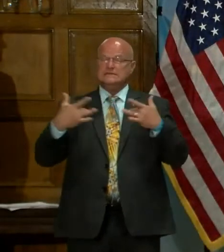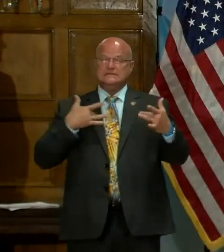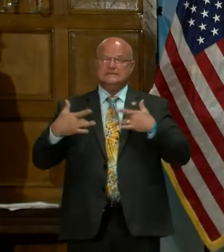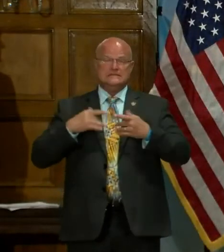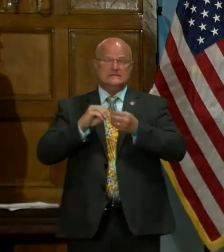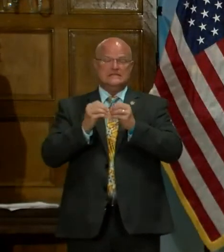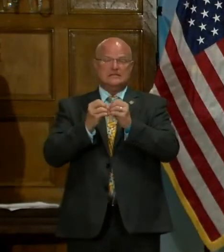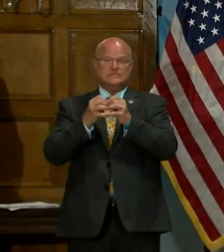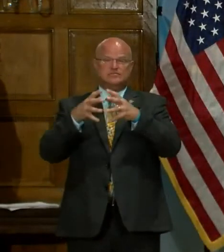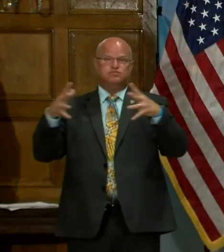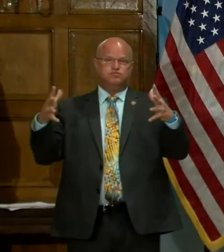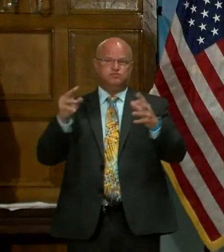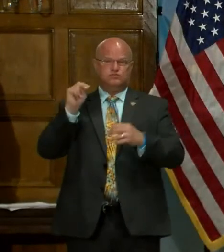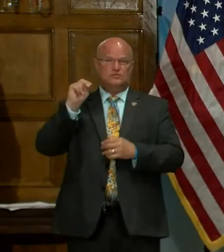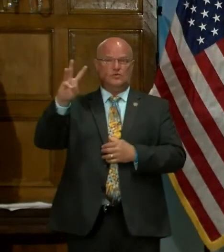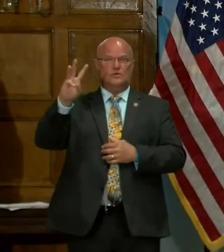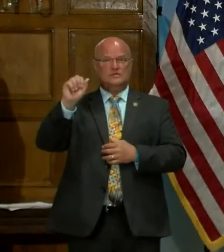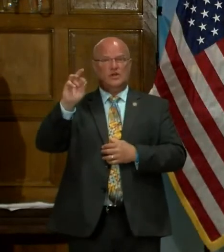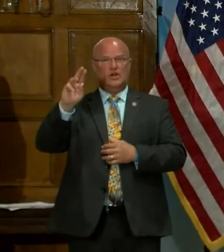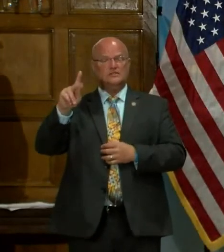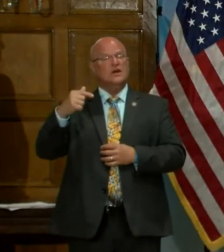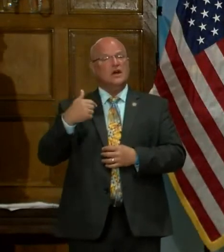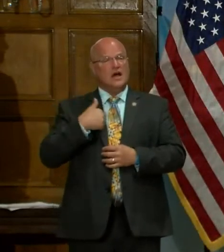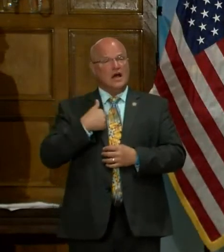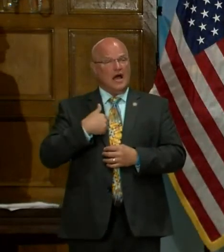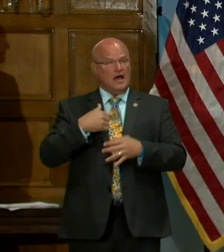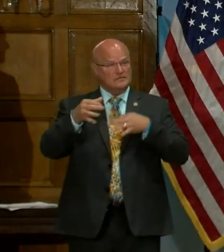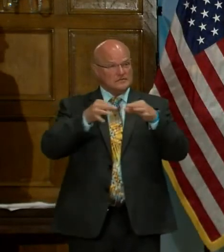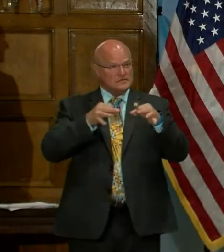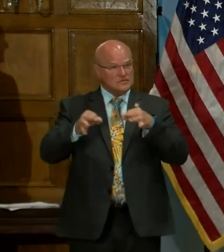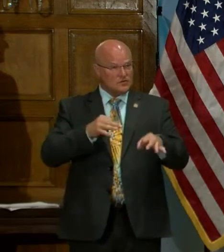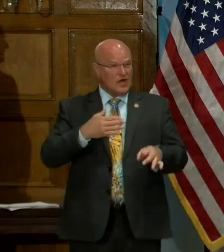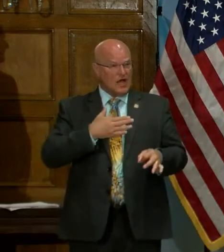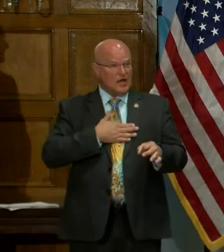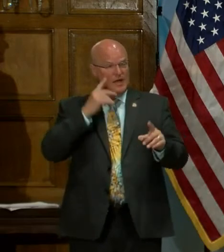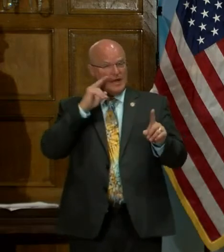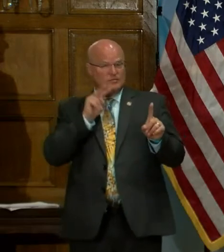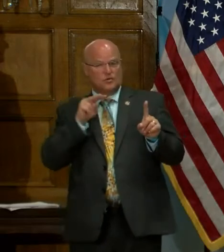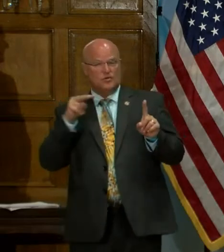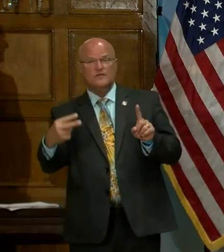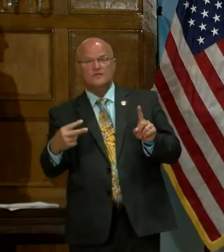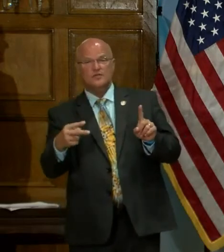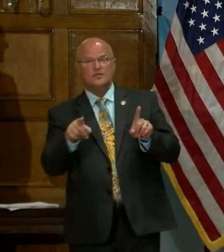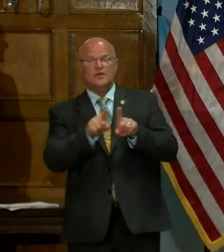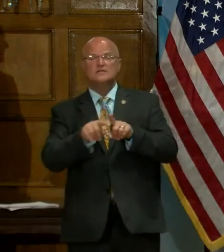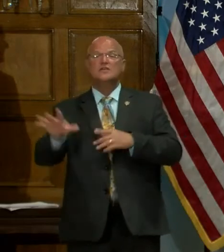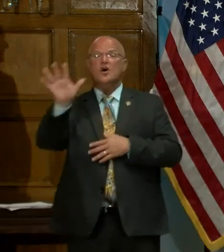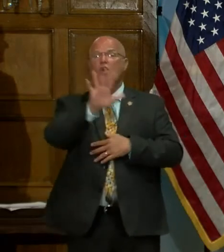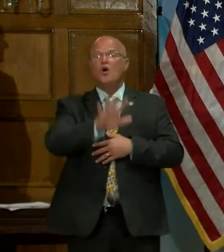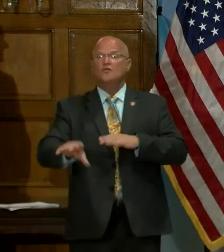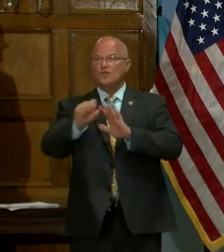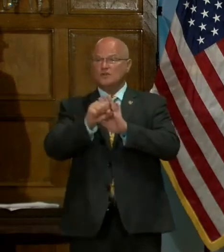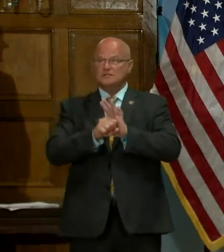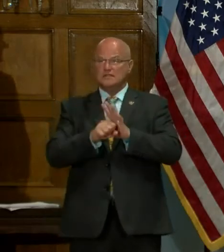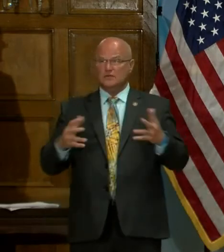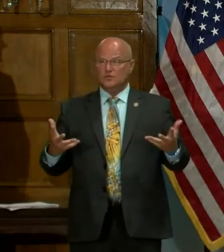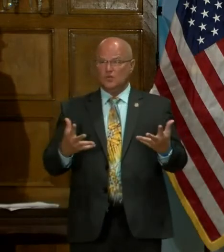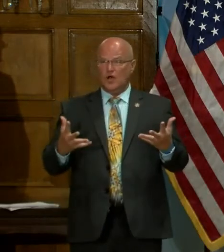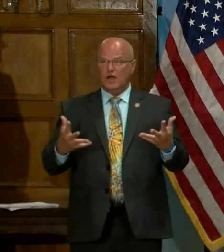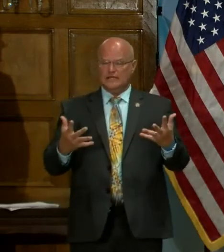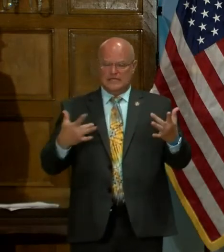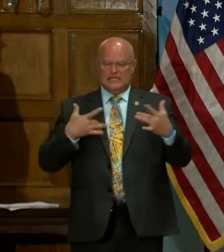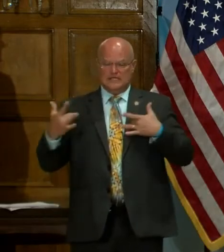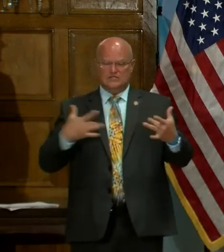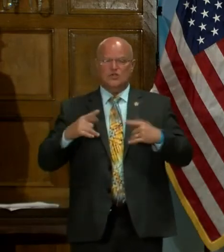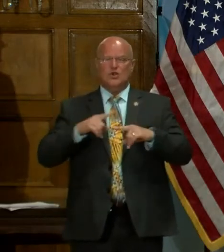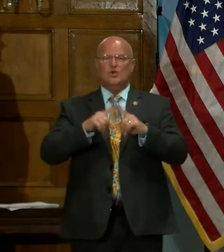numbers that are going up there. And I would describe my point of view on the overall state as concerned